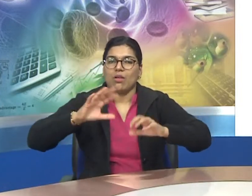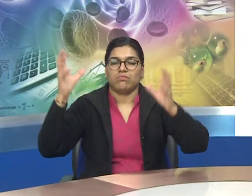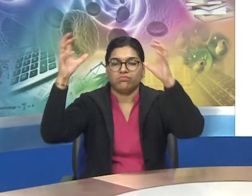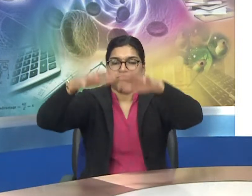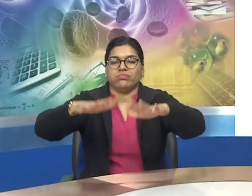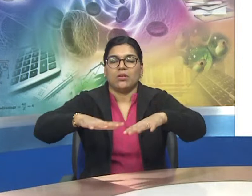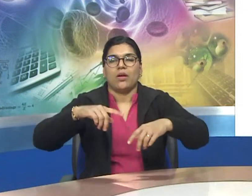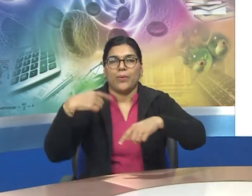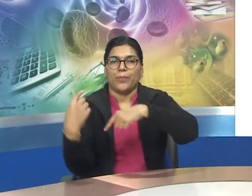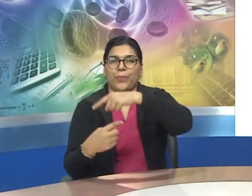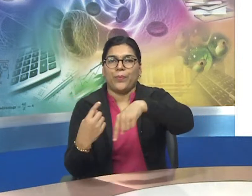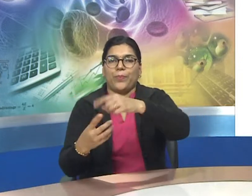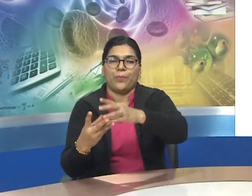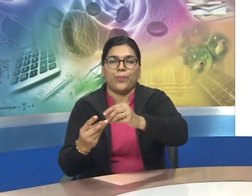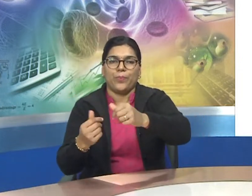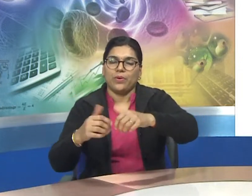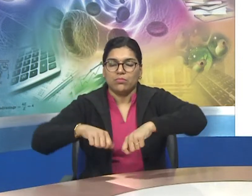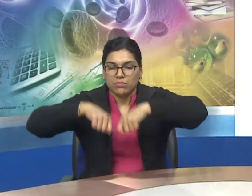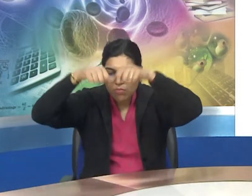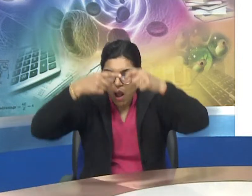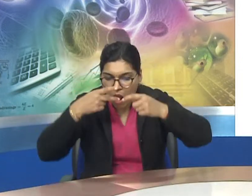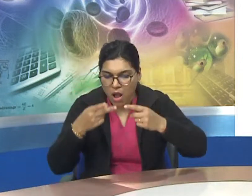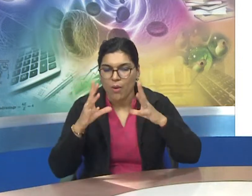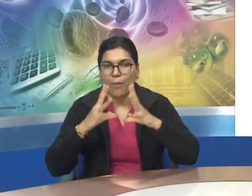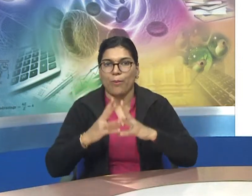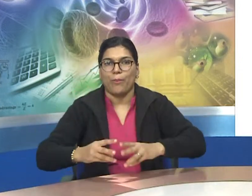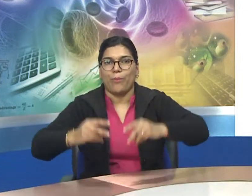grains for making the flour.